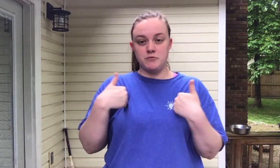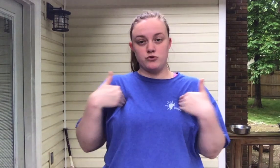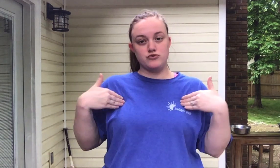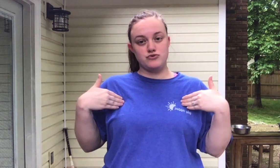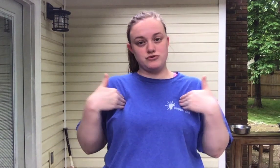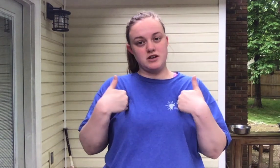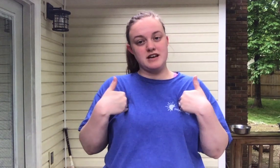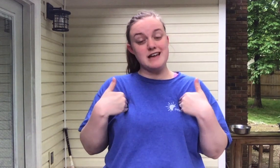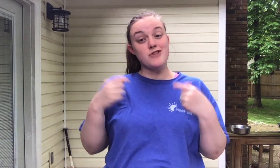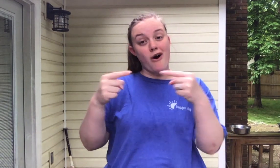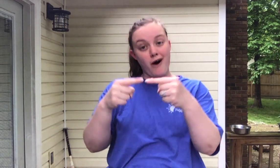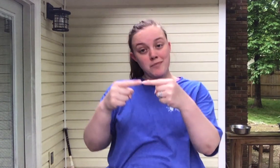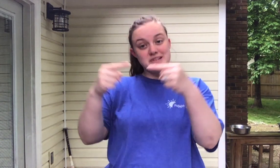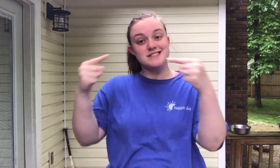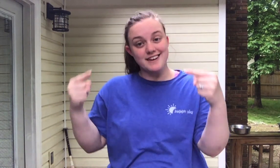Animals. And the opposite